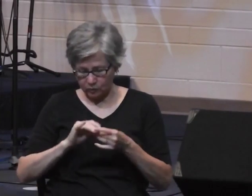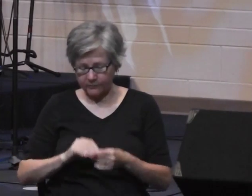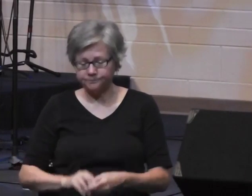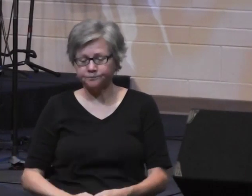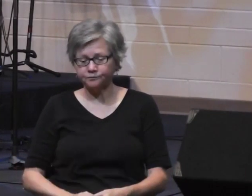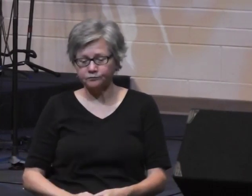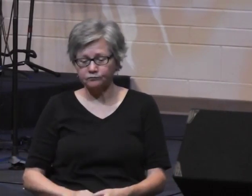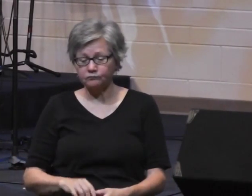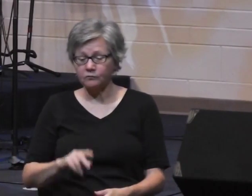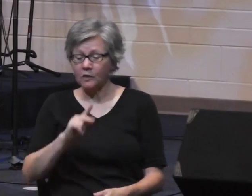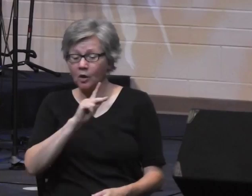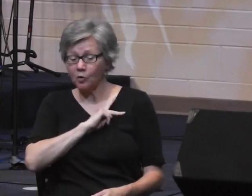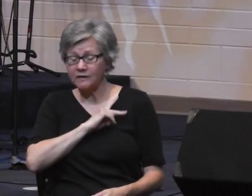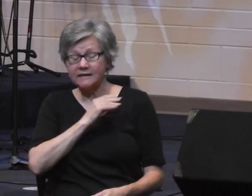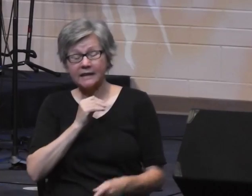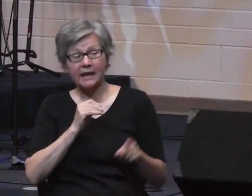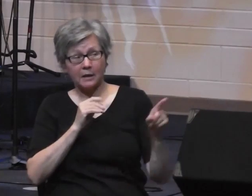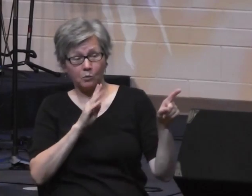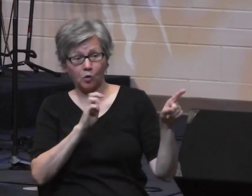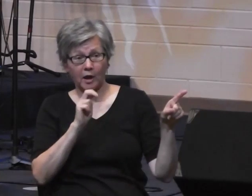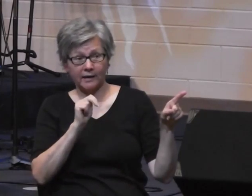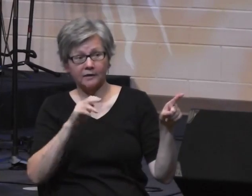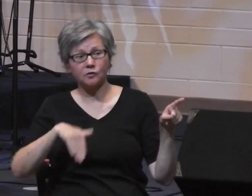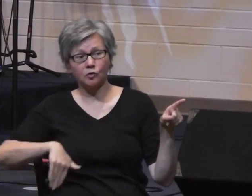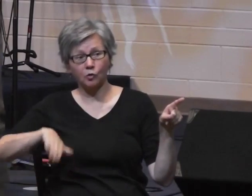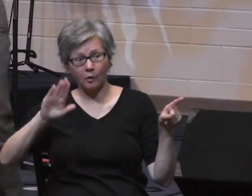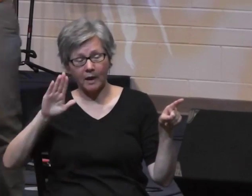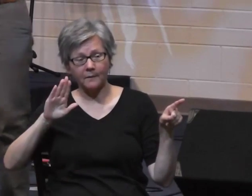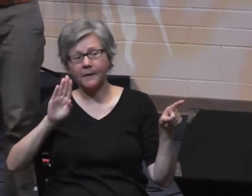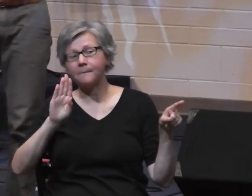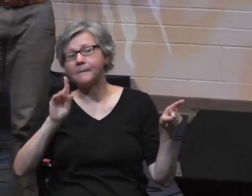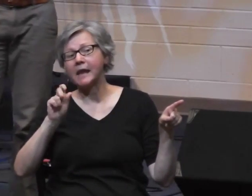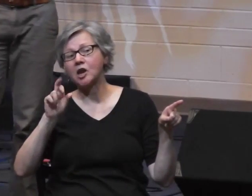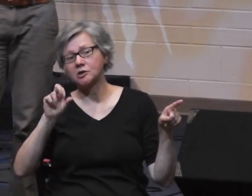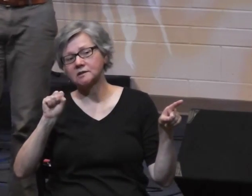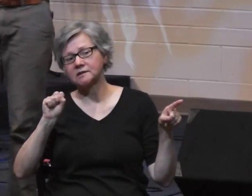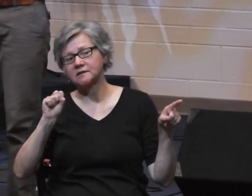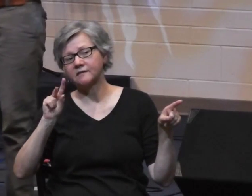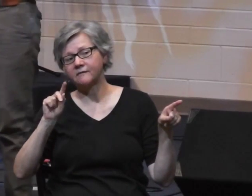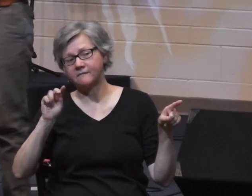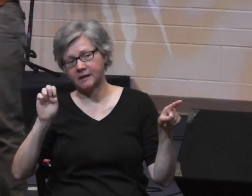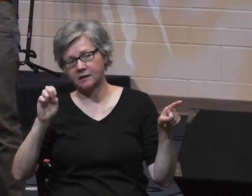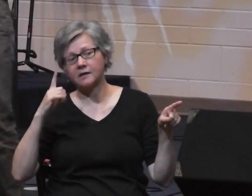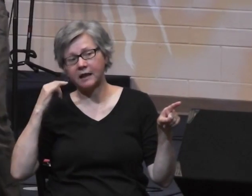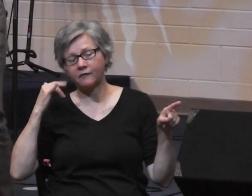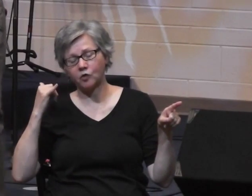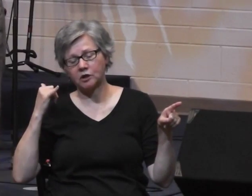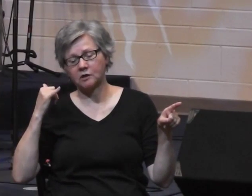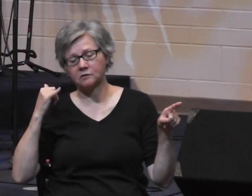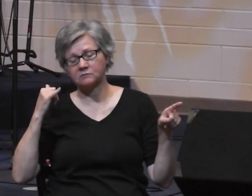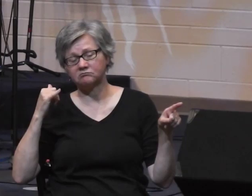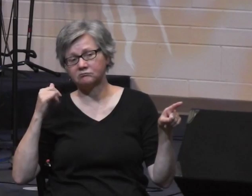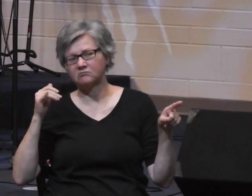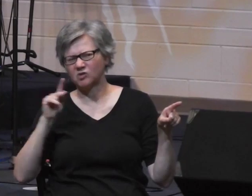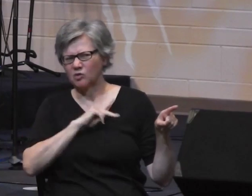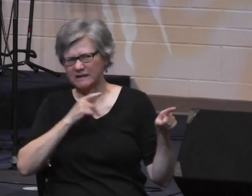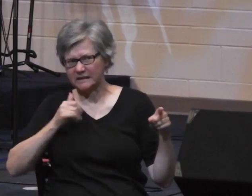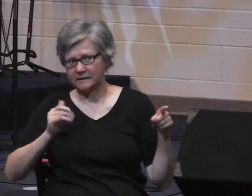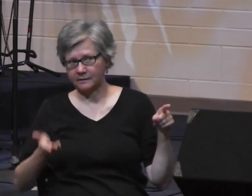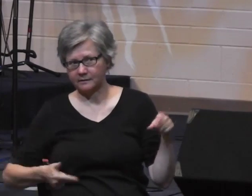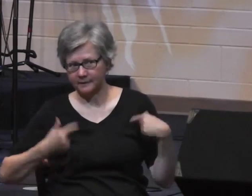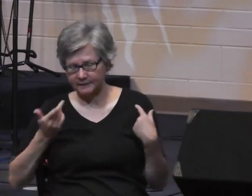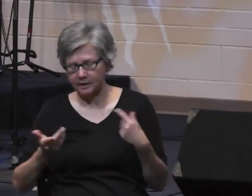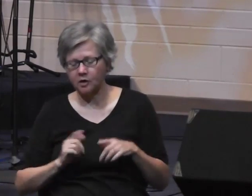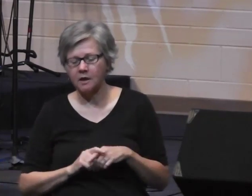Christy and Brian grew up in Bakersfield, California. Christy still lived there. And I don't know much about Bakersfield, only